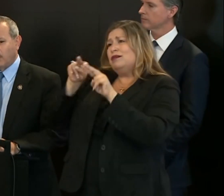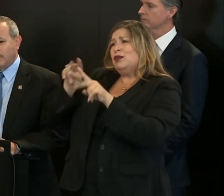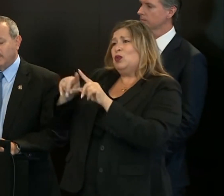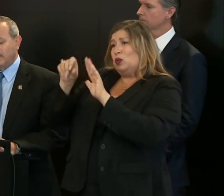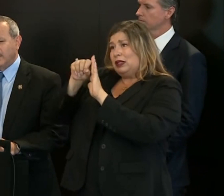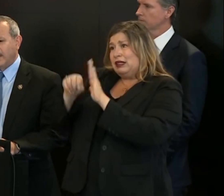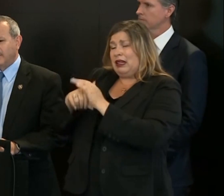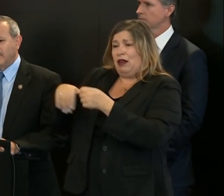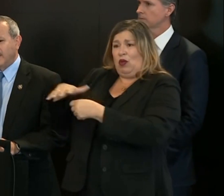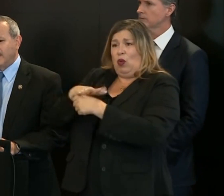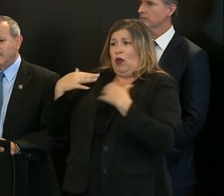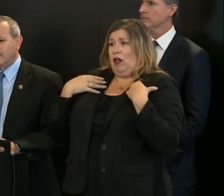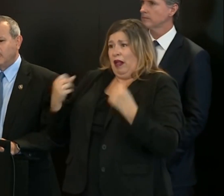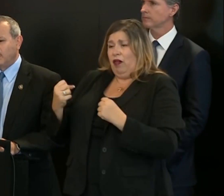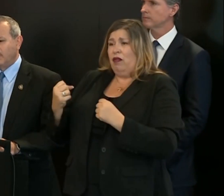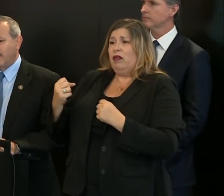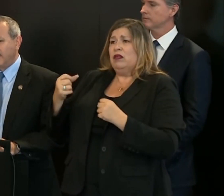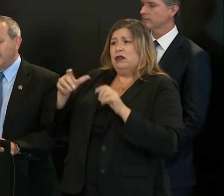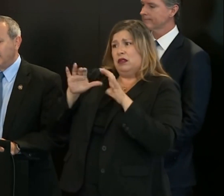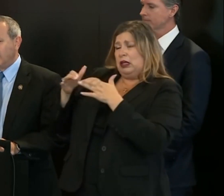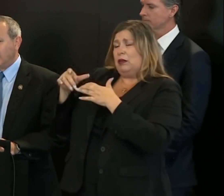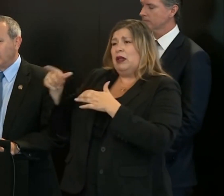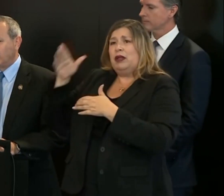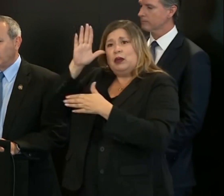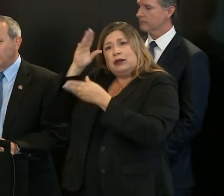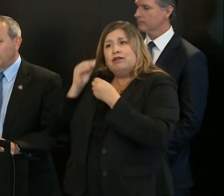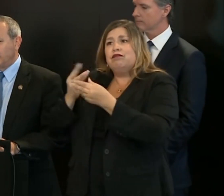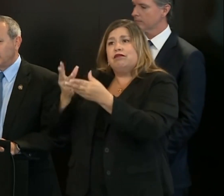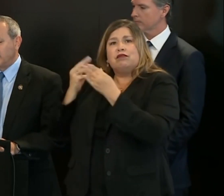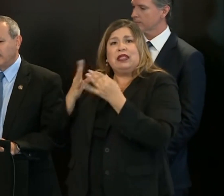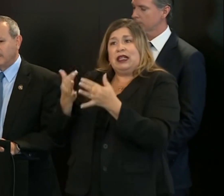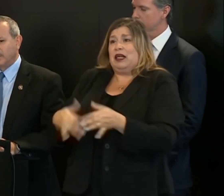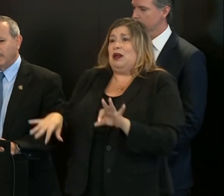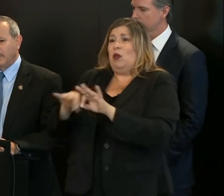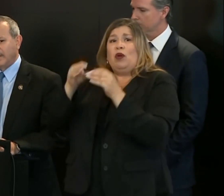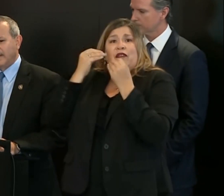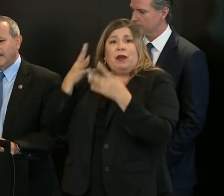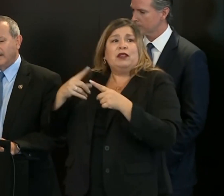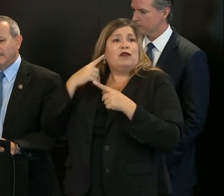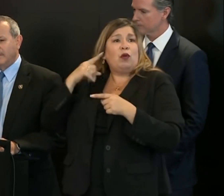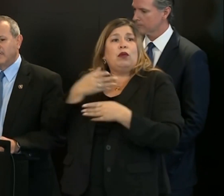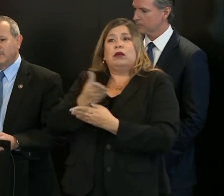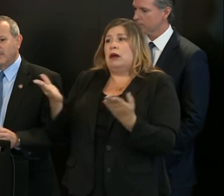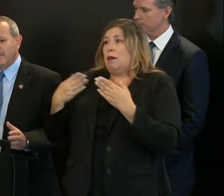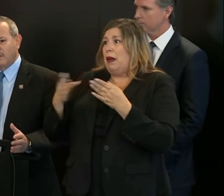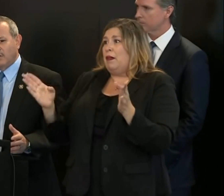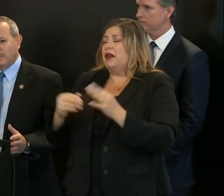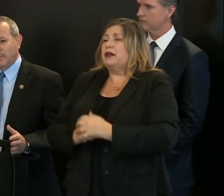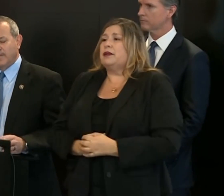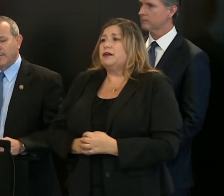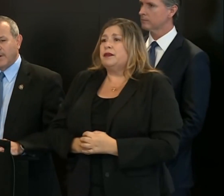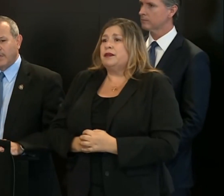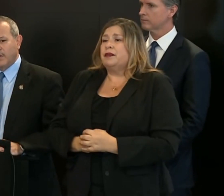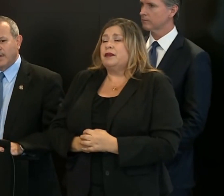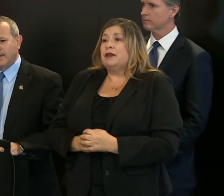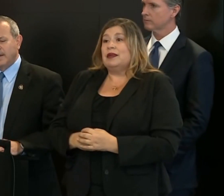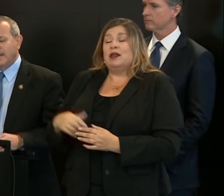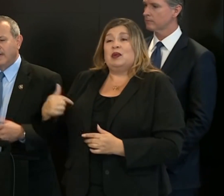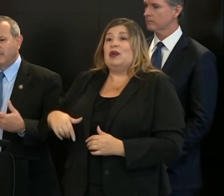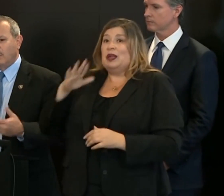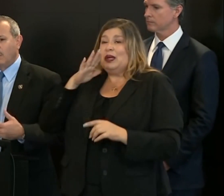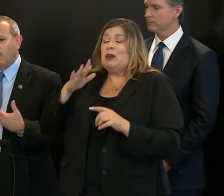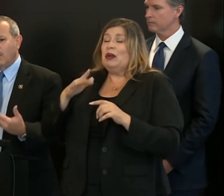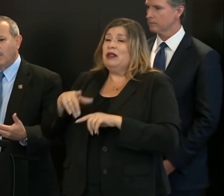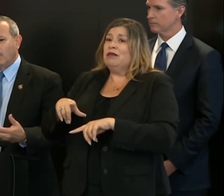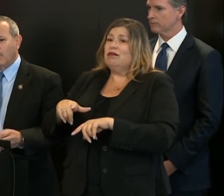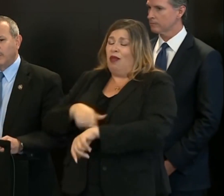health authorities as they continue to provide critical information out to the public. This is going to be a little bit of a marathon,